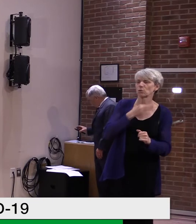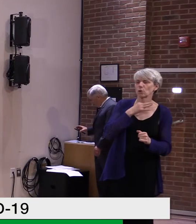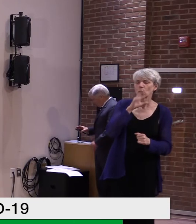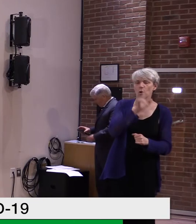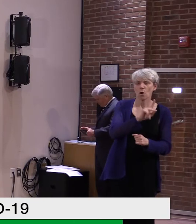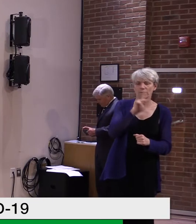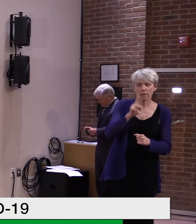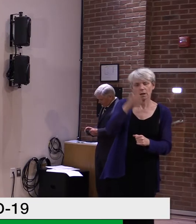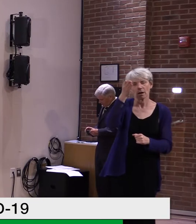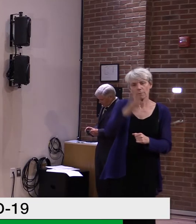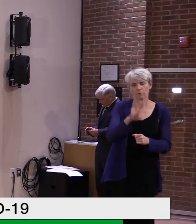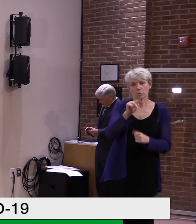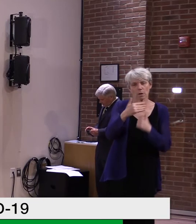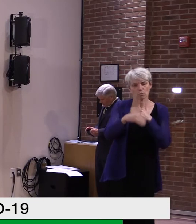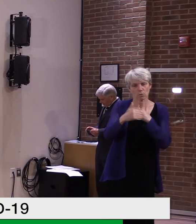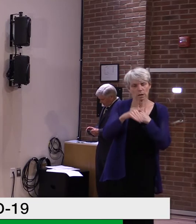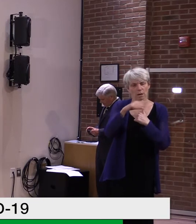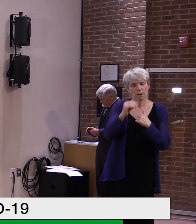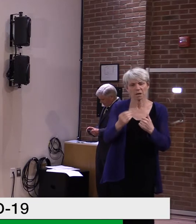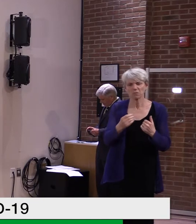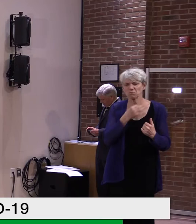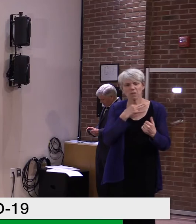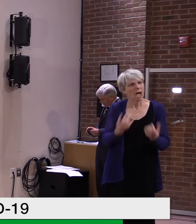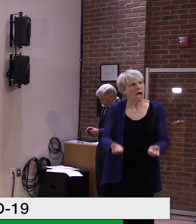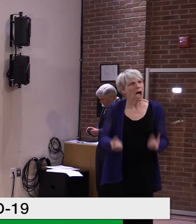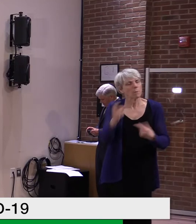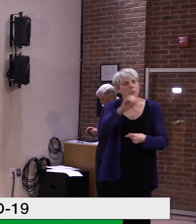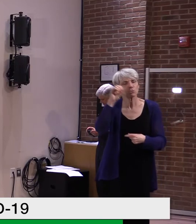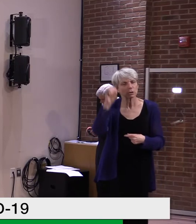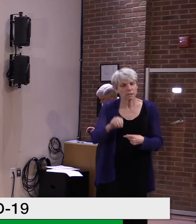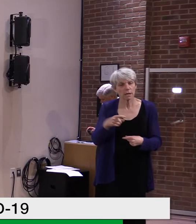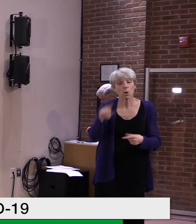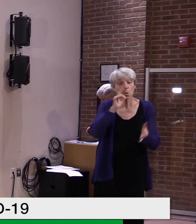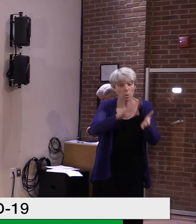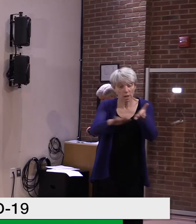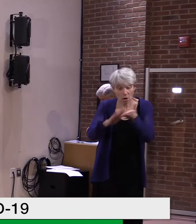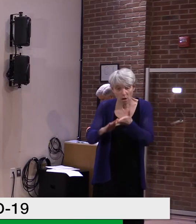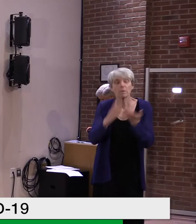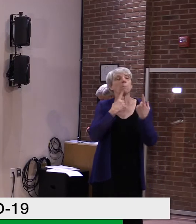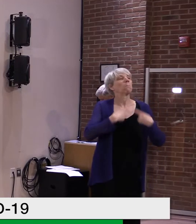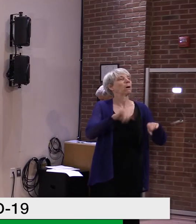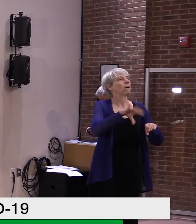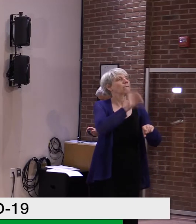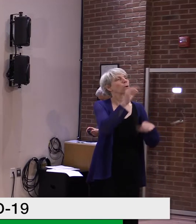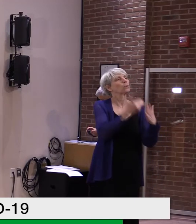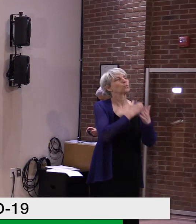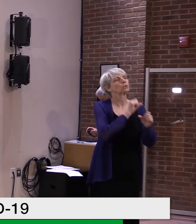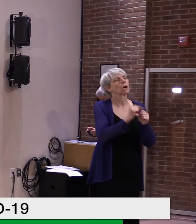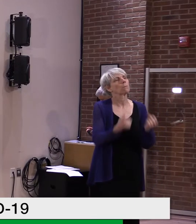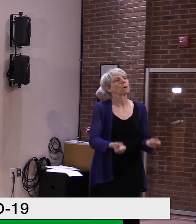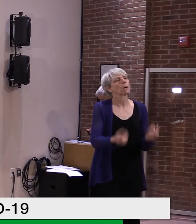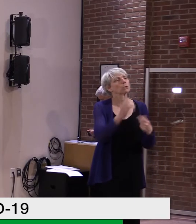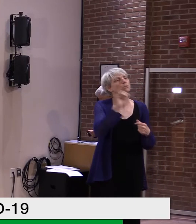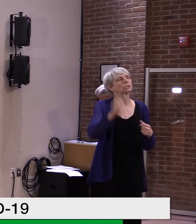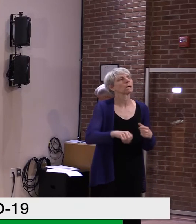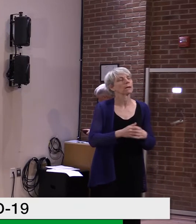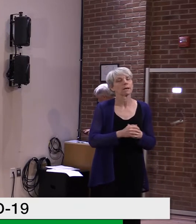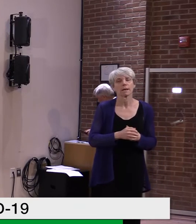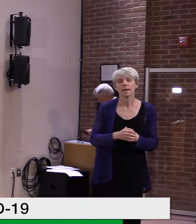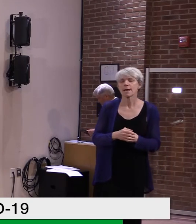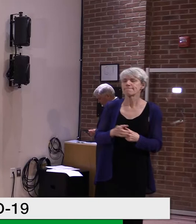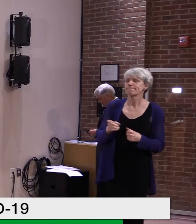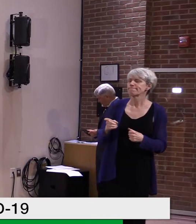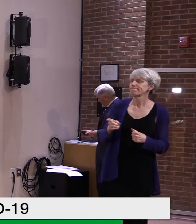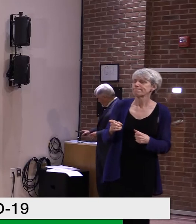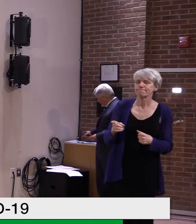/ Vermont Bread Company workers have found other employment to this point? I